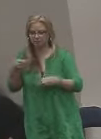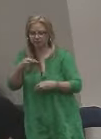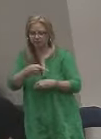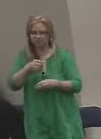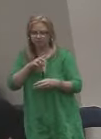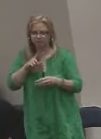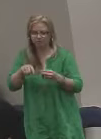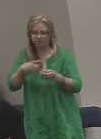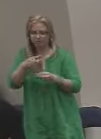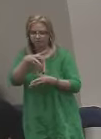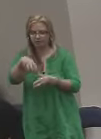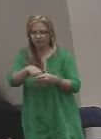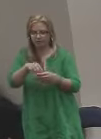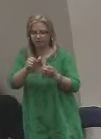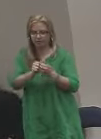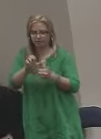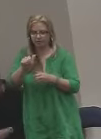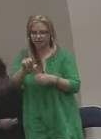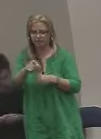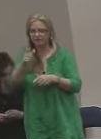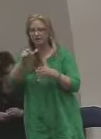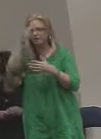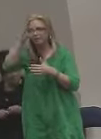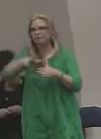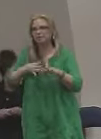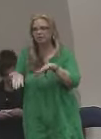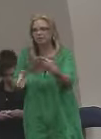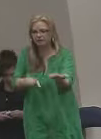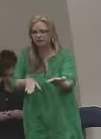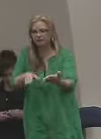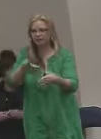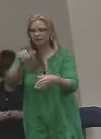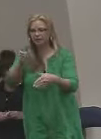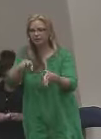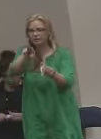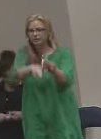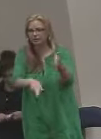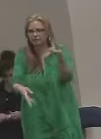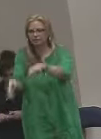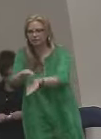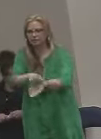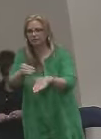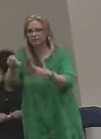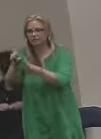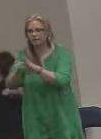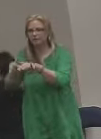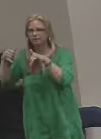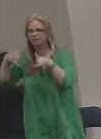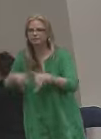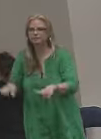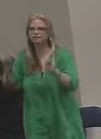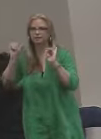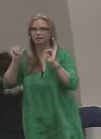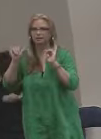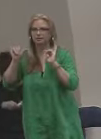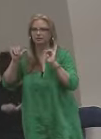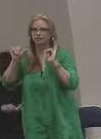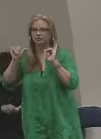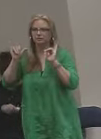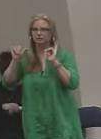his involvement in the case. And the man was dead from cancer in the grave, and the state was still